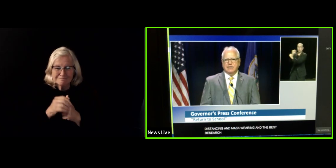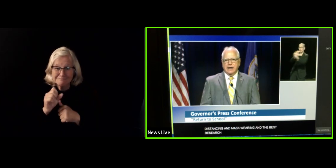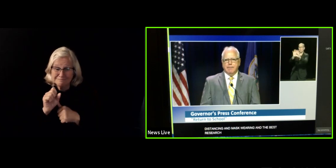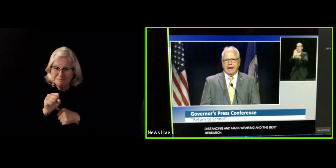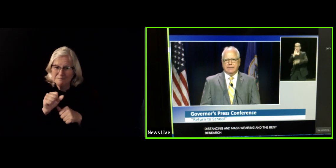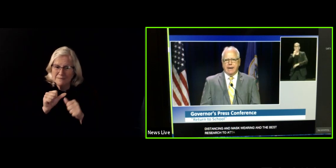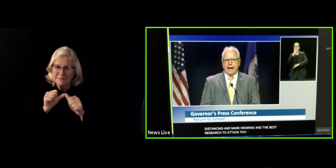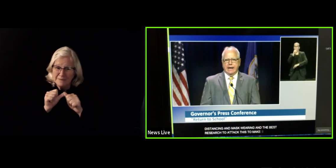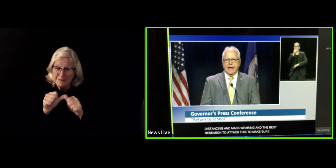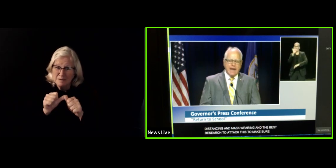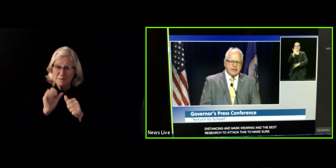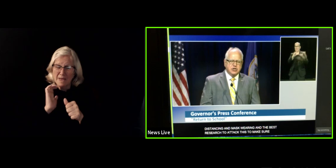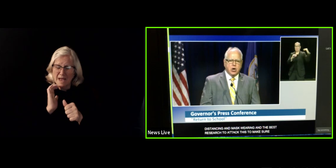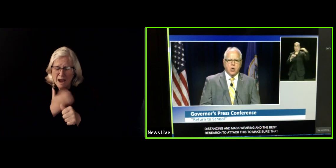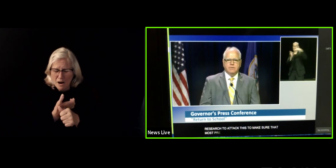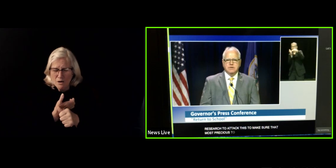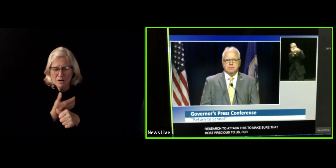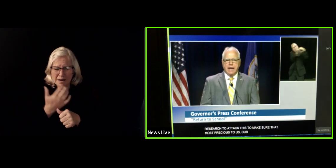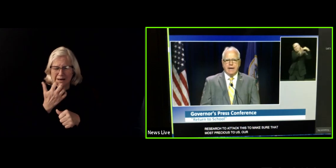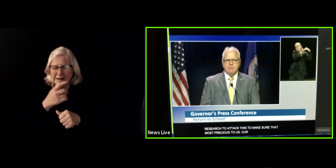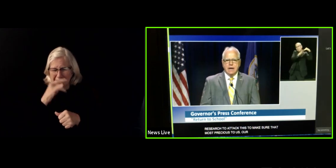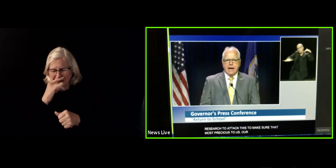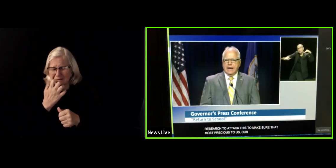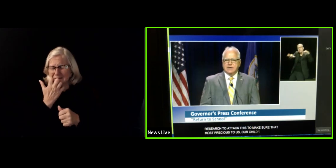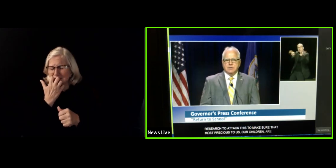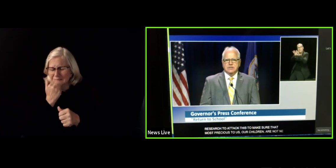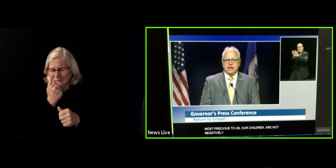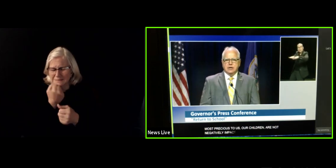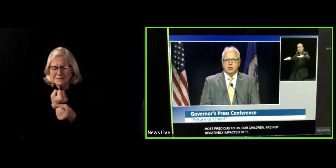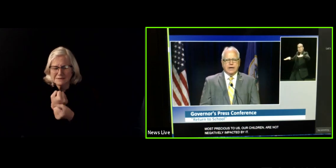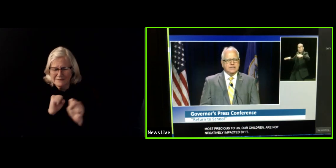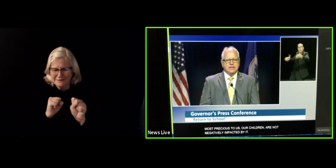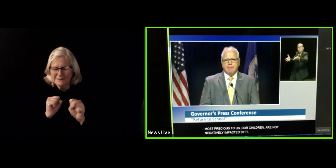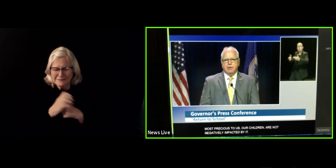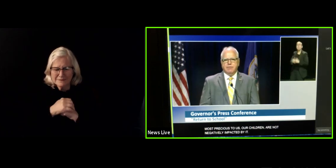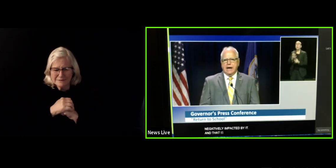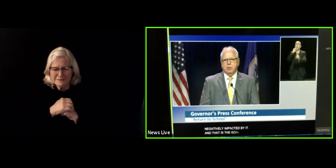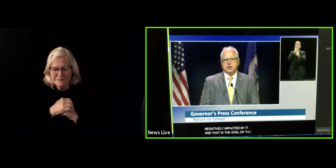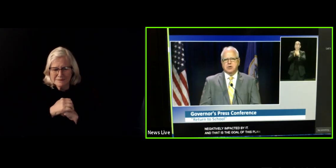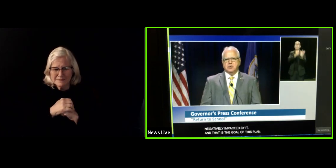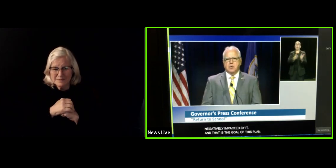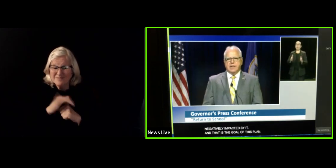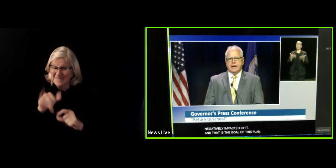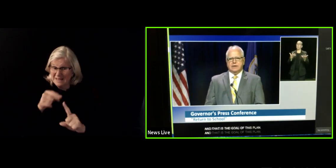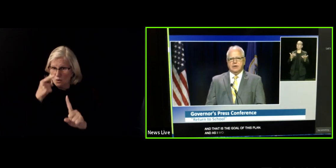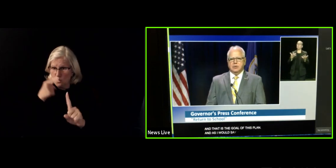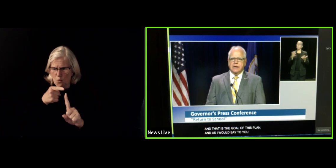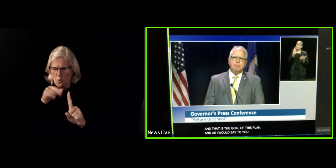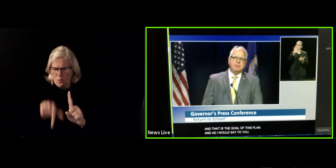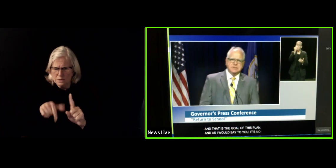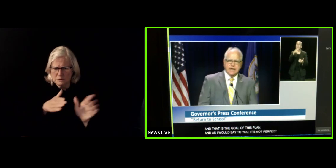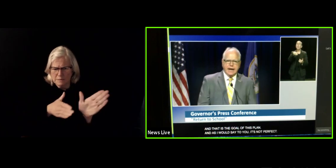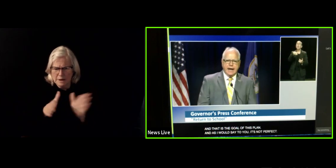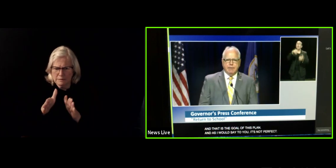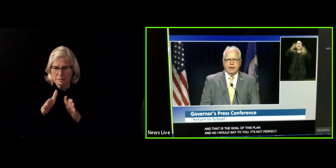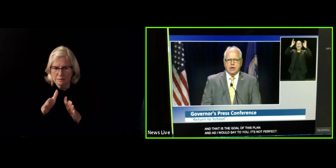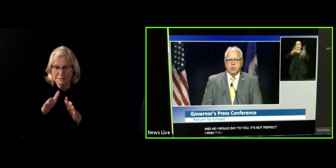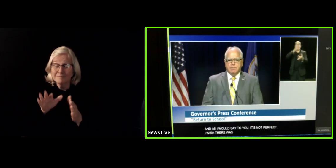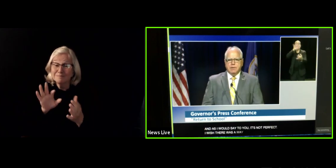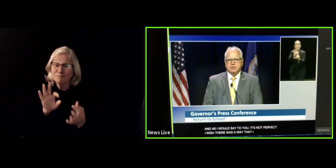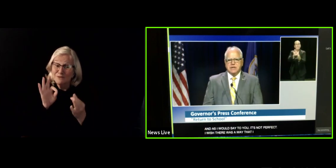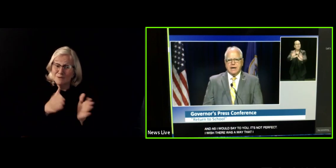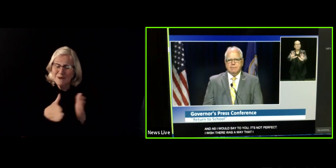negatively impacted by it. And that is the goal of this plan. And as I would say to you, it's not perfect. I wish there was a way that I could tell you, yep, this is going to happen.